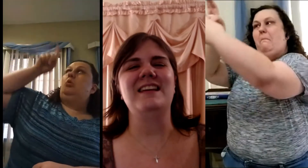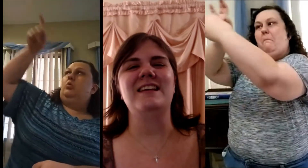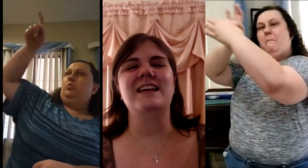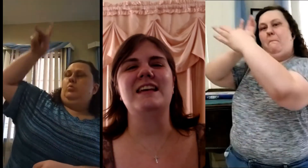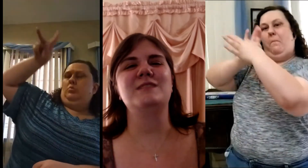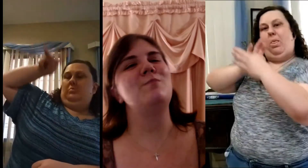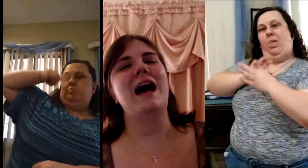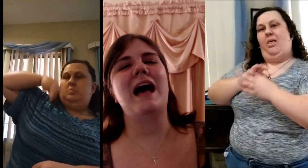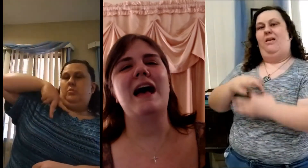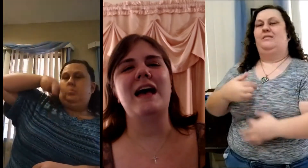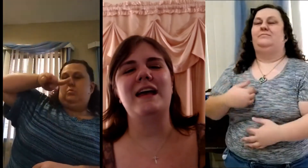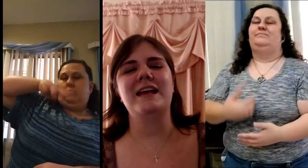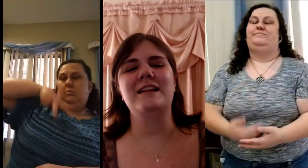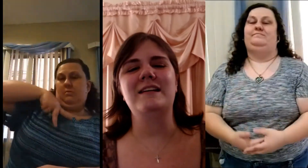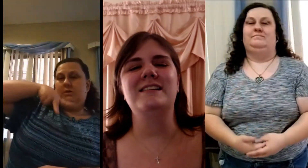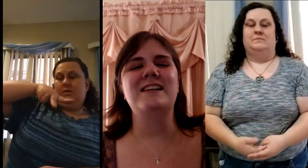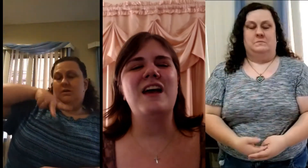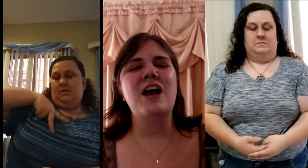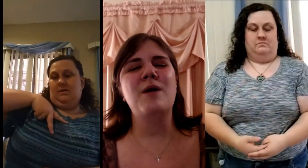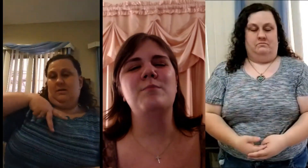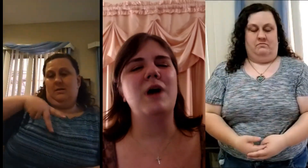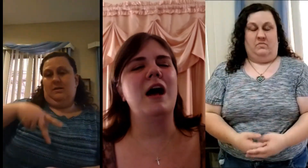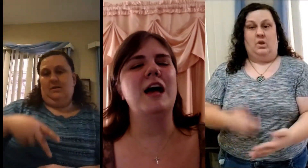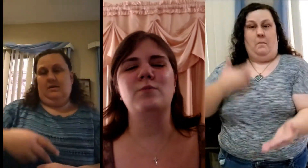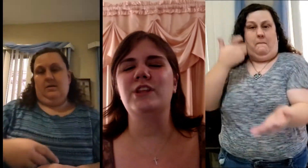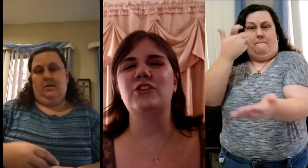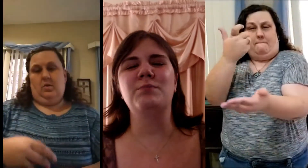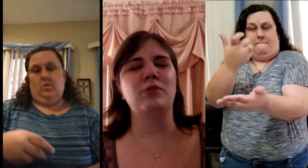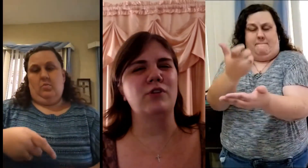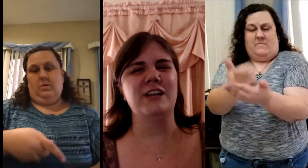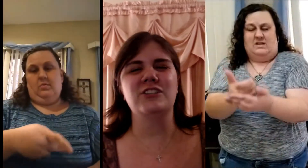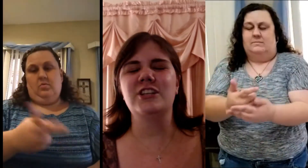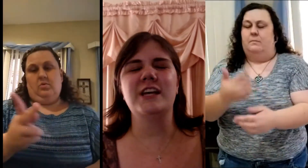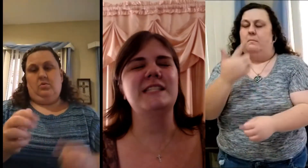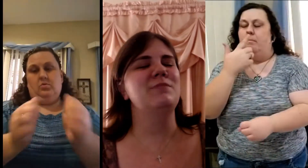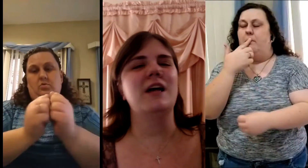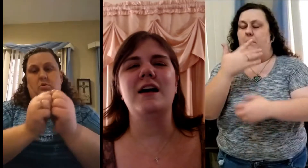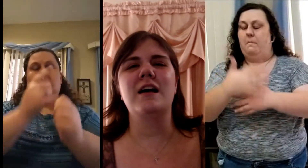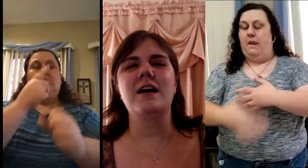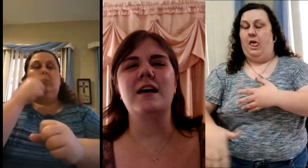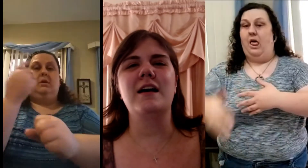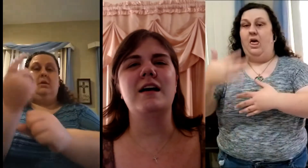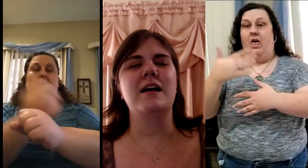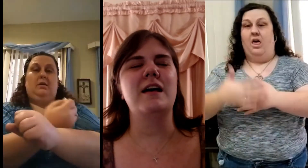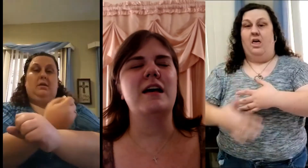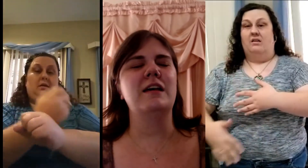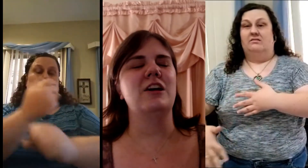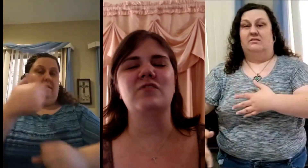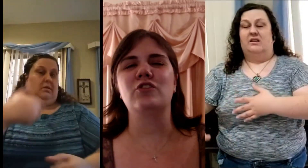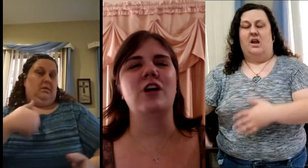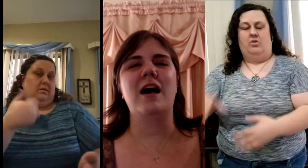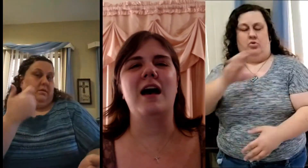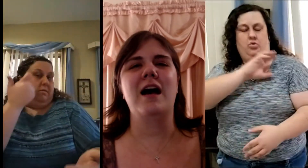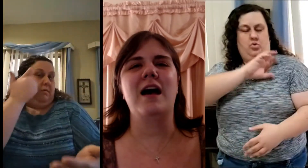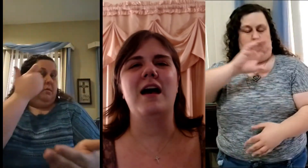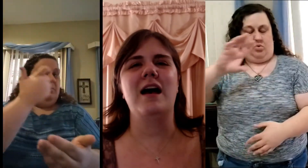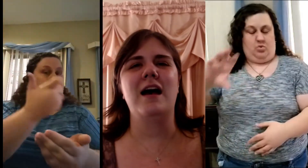he is mine, bought with the precious blood of